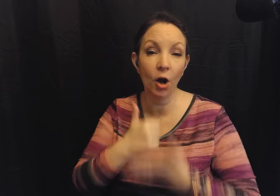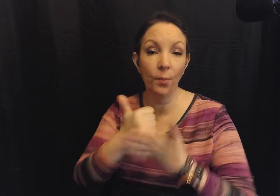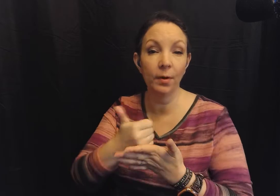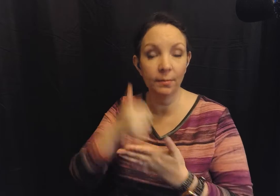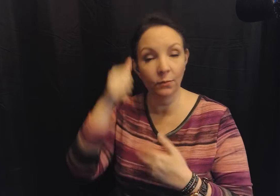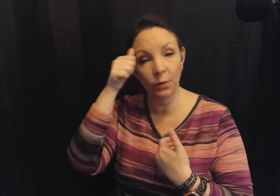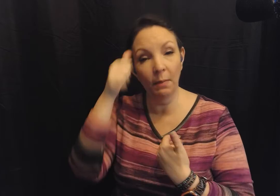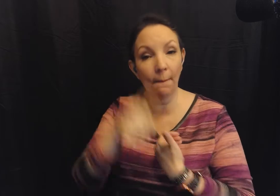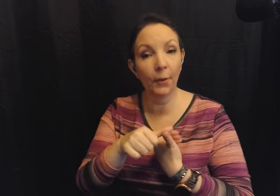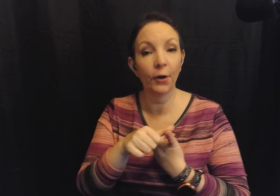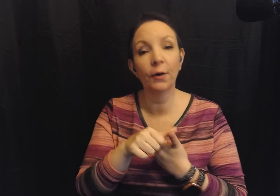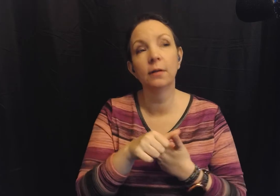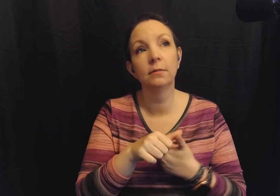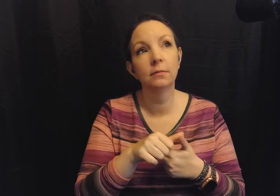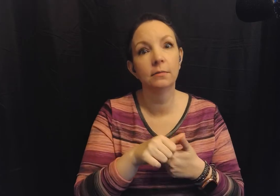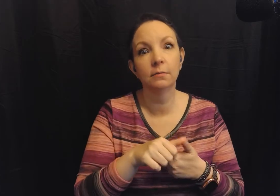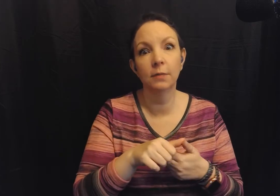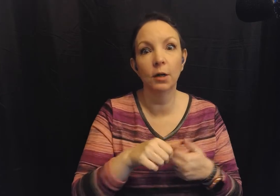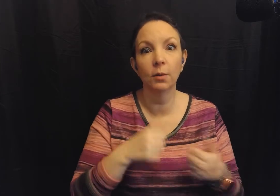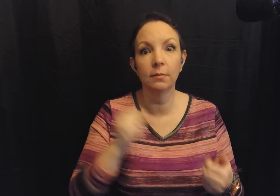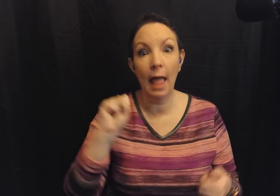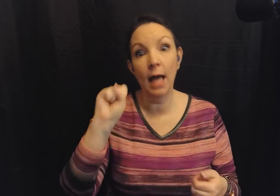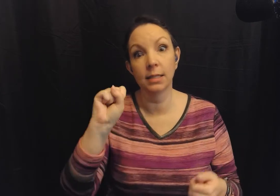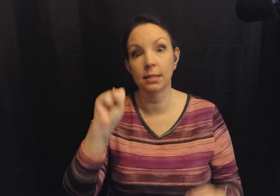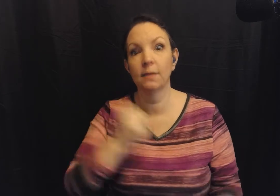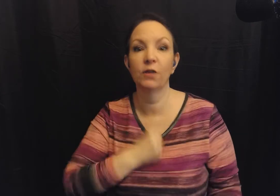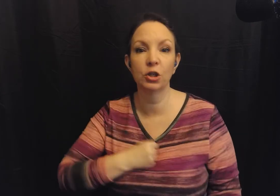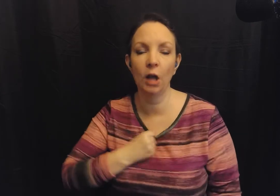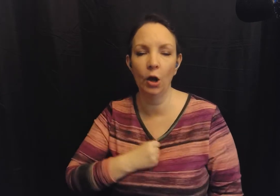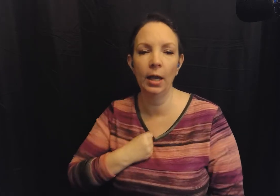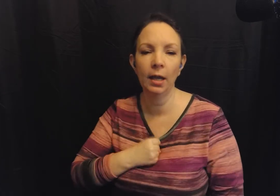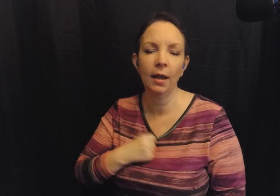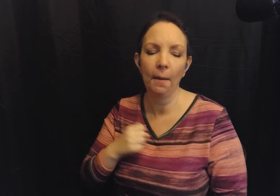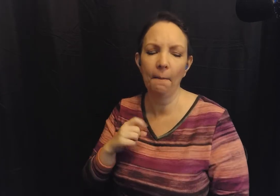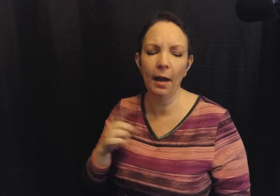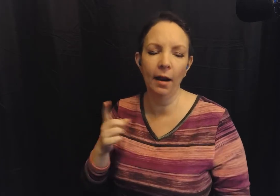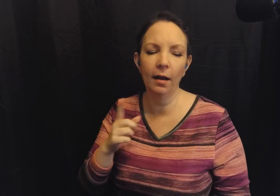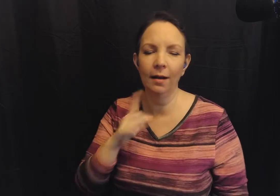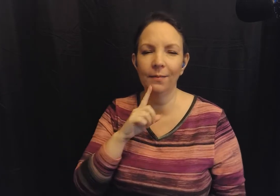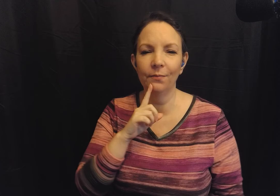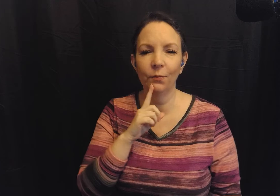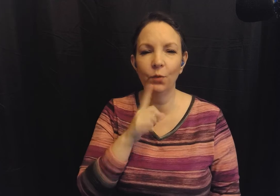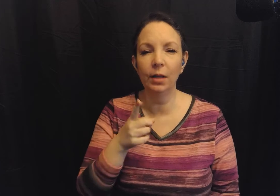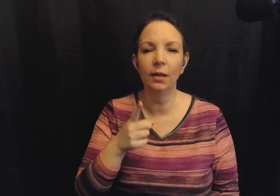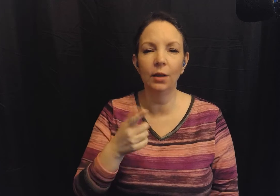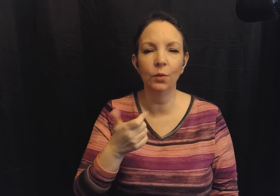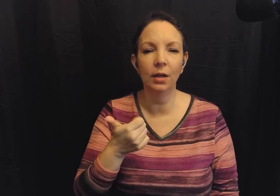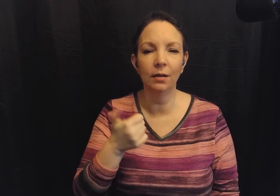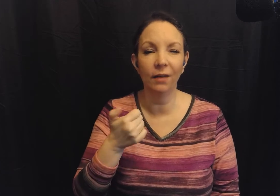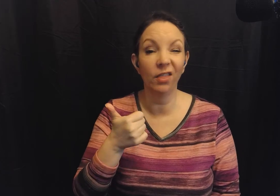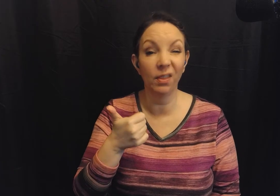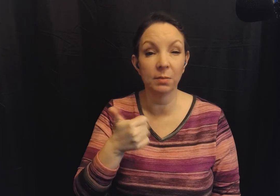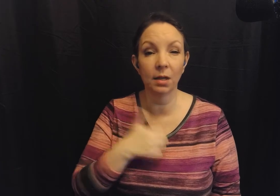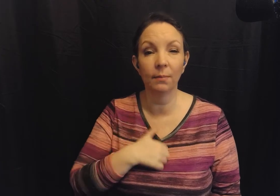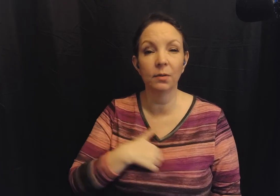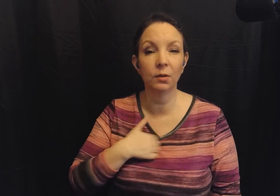them remember, you know, S for sorry. But really, we have a thumbs up and we go